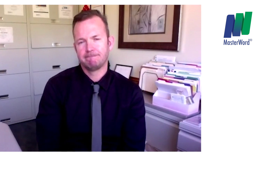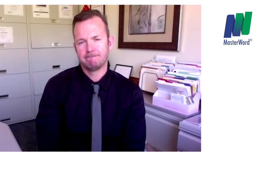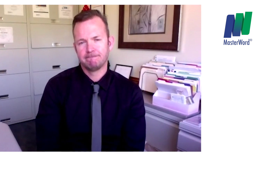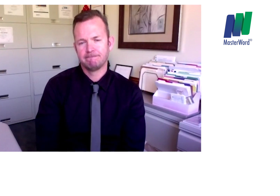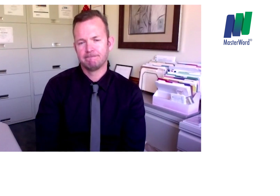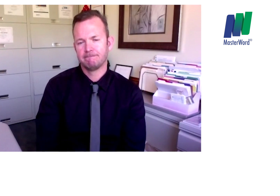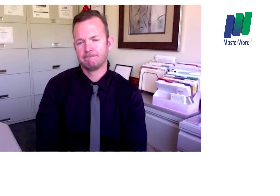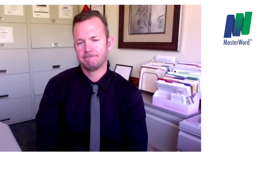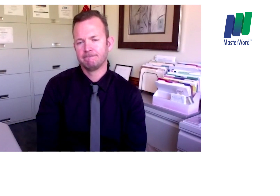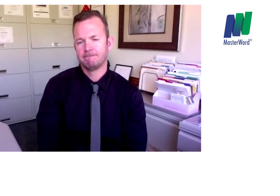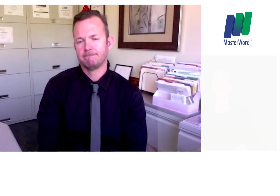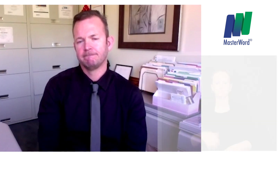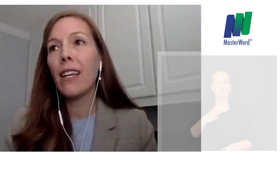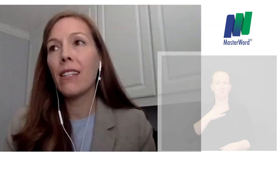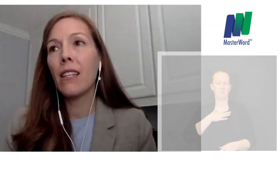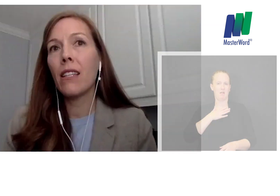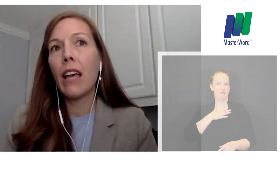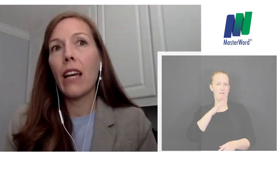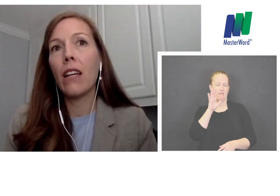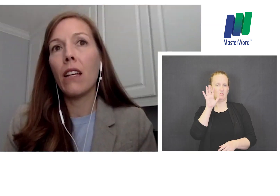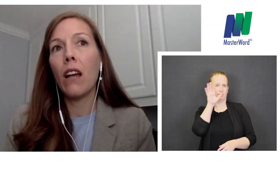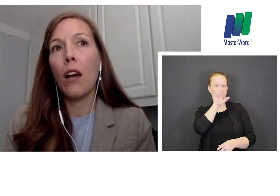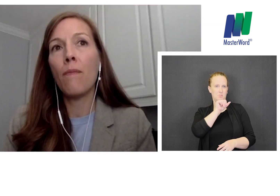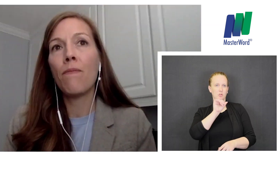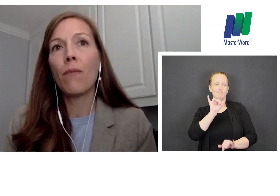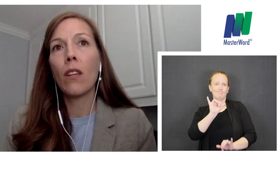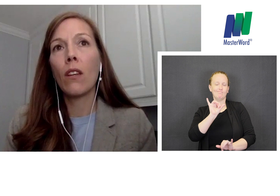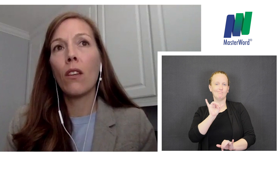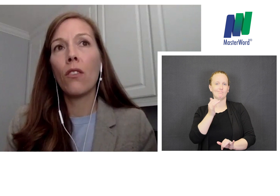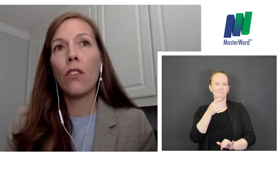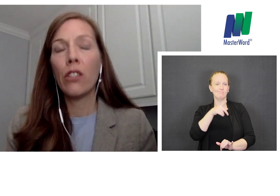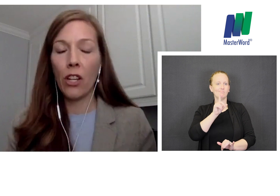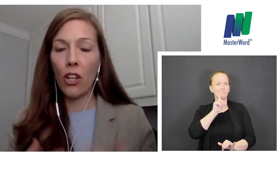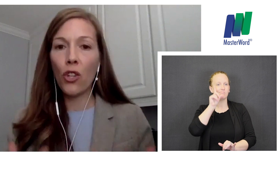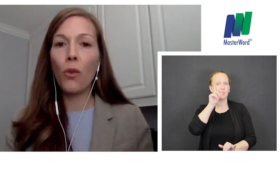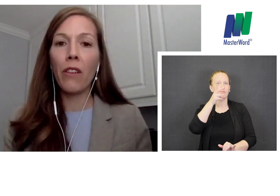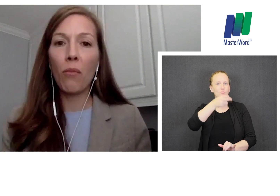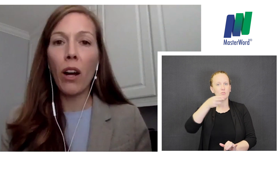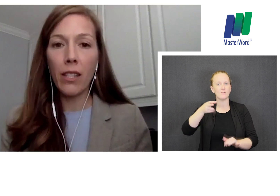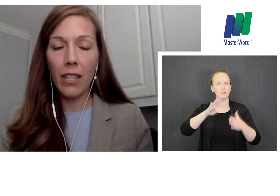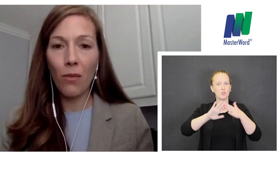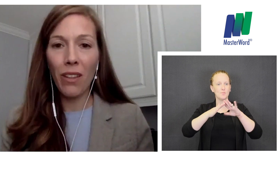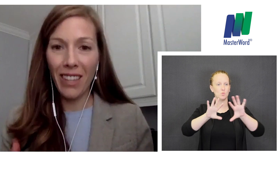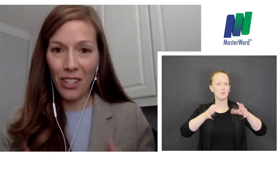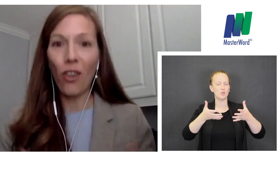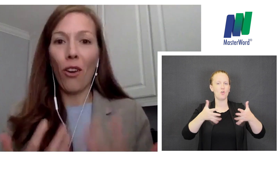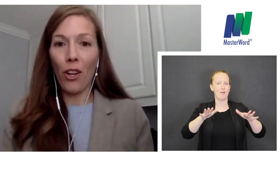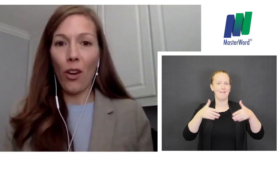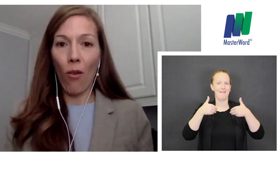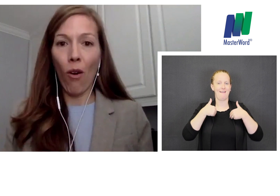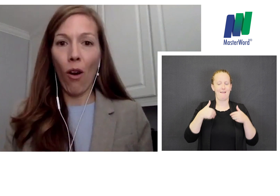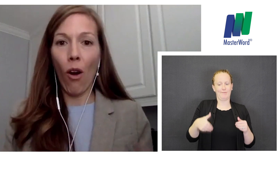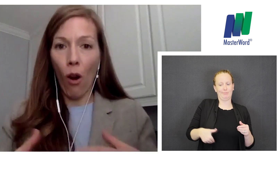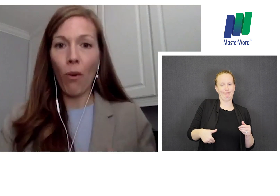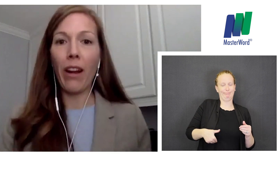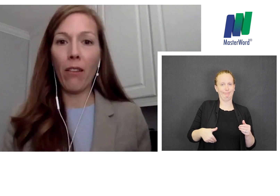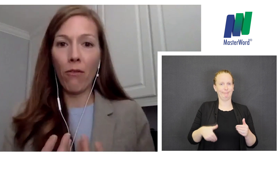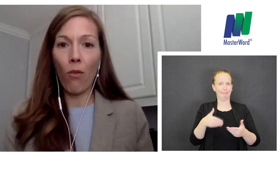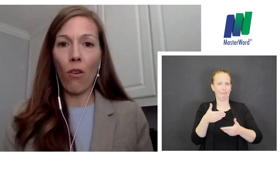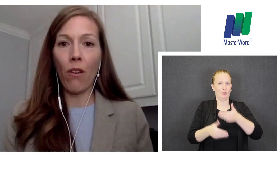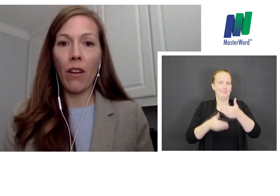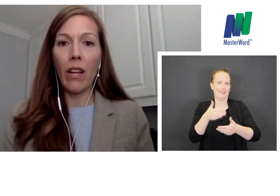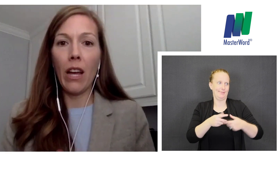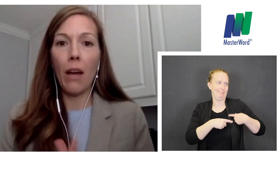to be regulated? So my guess is that there's an intuitive process with this,